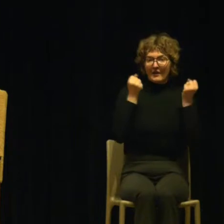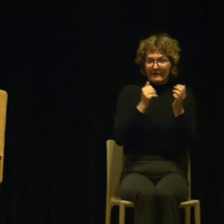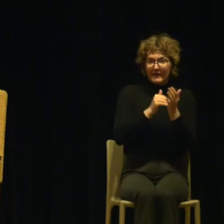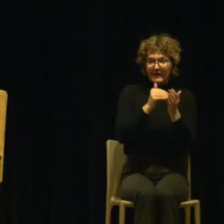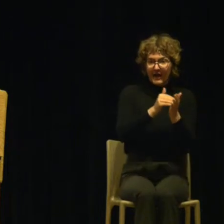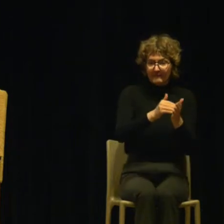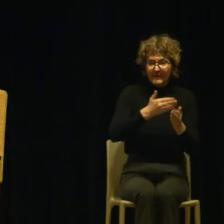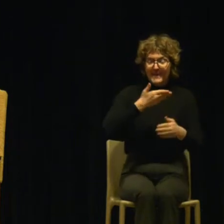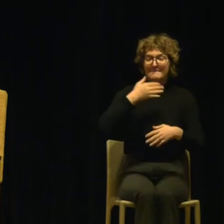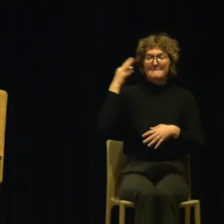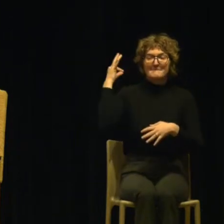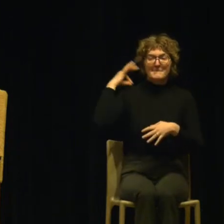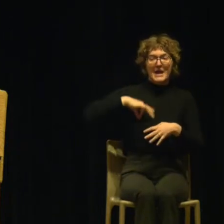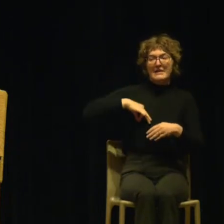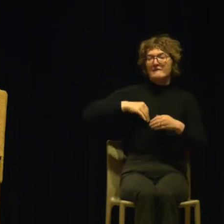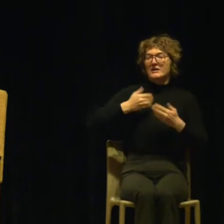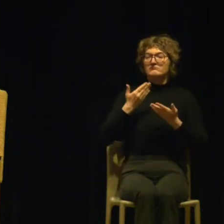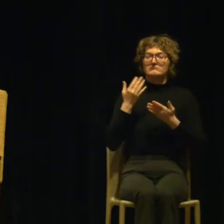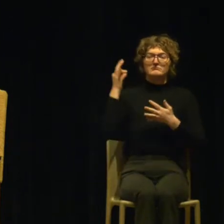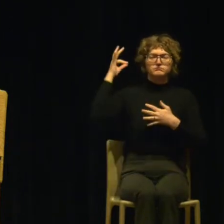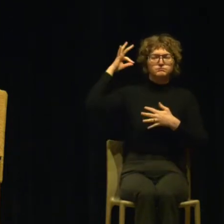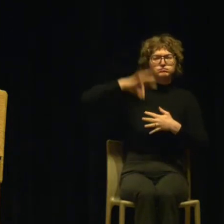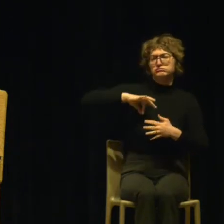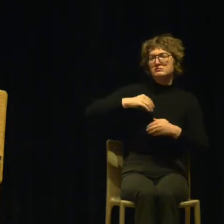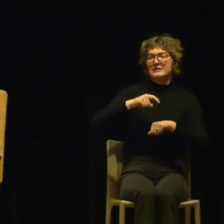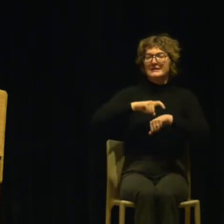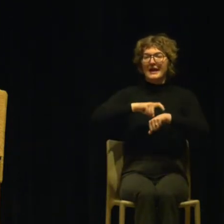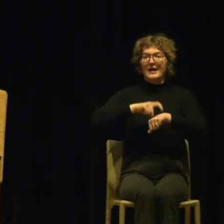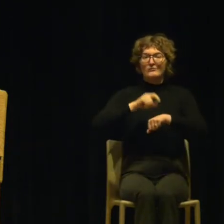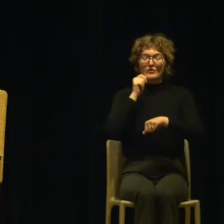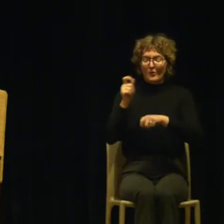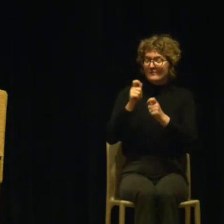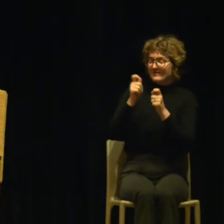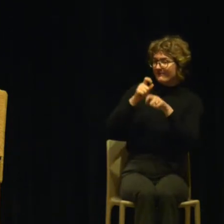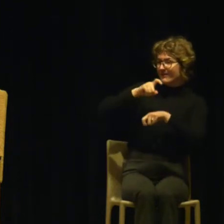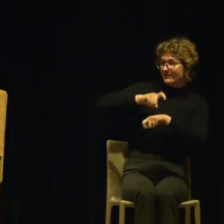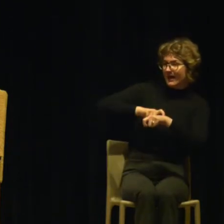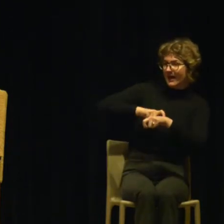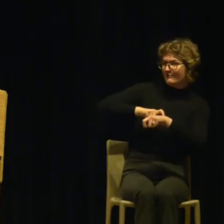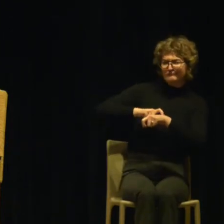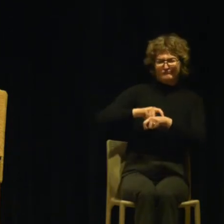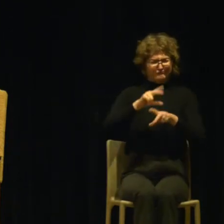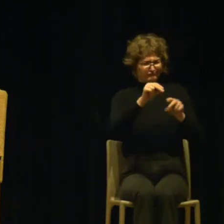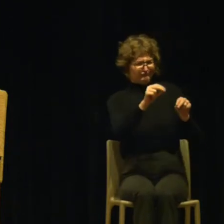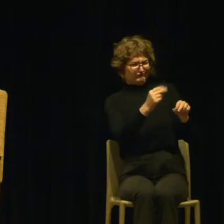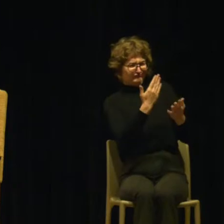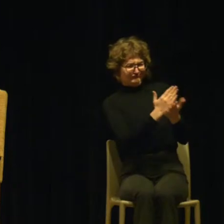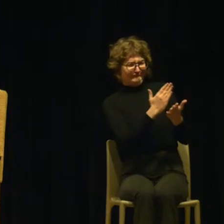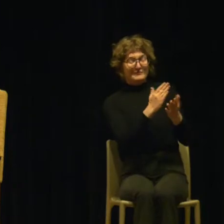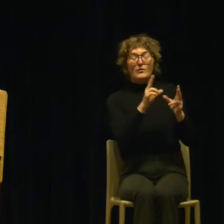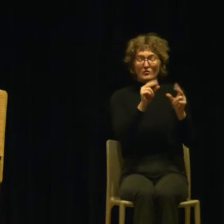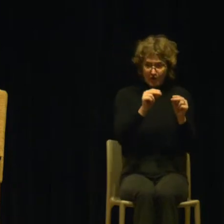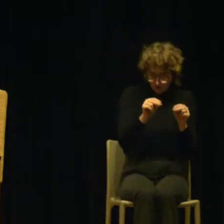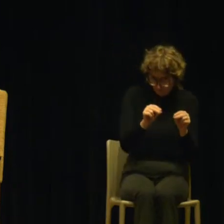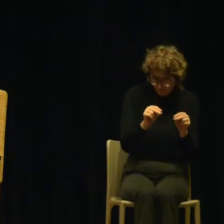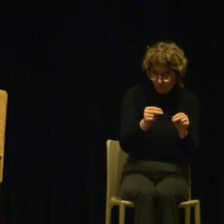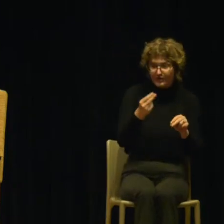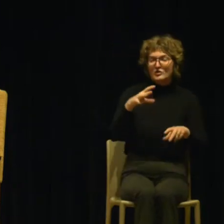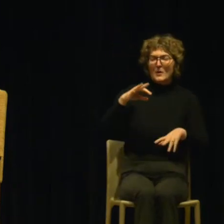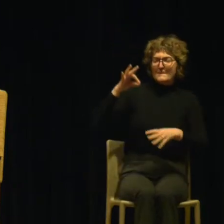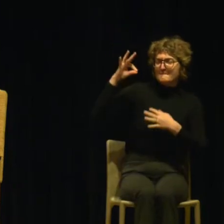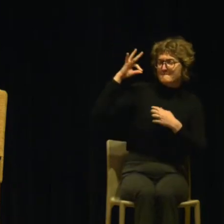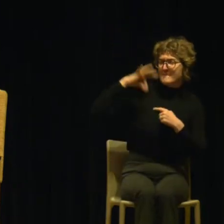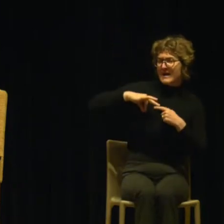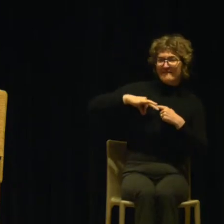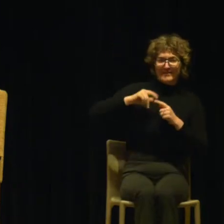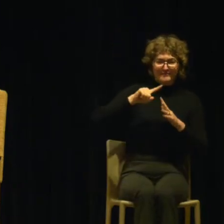to accrue. But there is no point in time in which you say, well, don't even bother. You're going to accrue benefits no